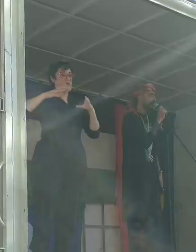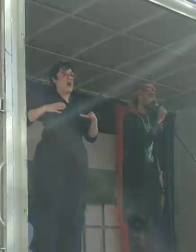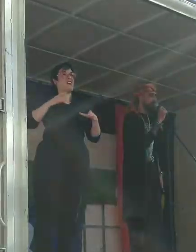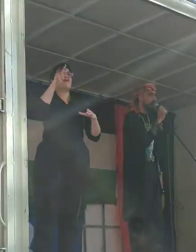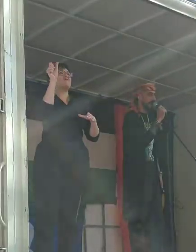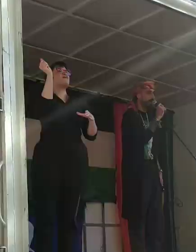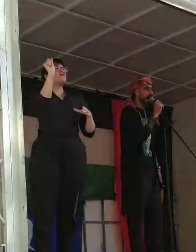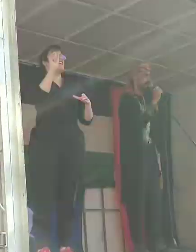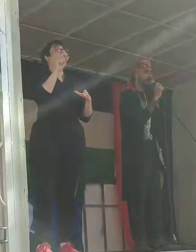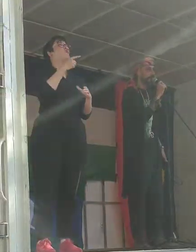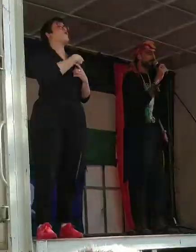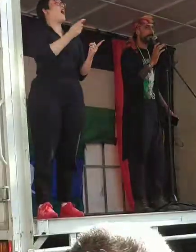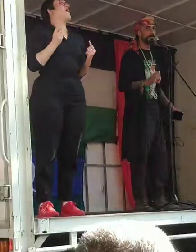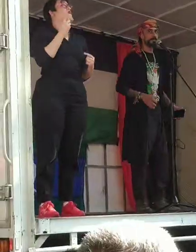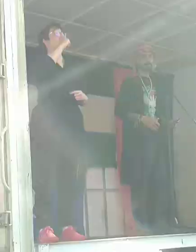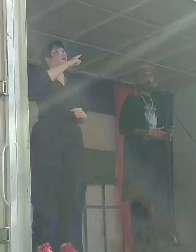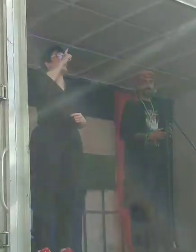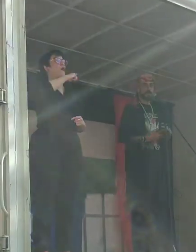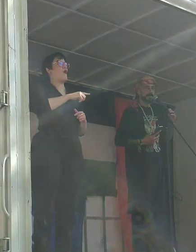We are one and you are done.